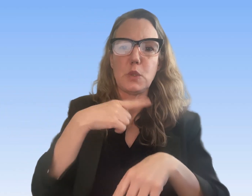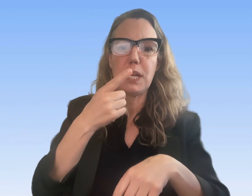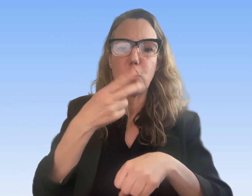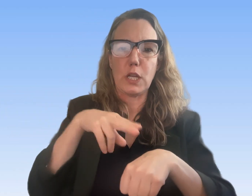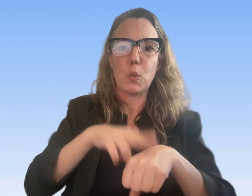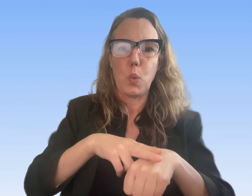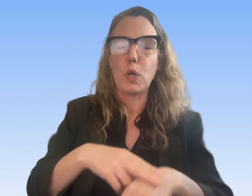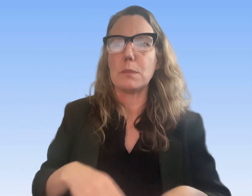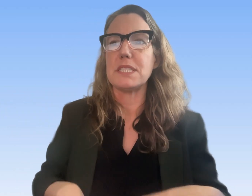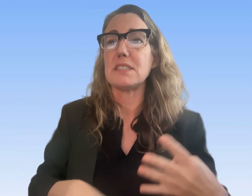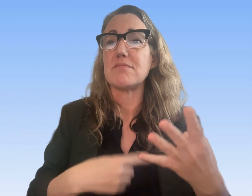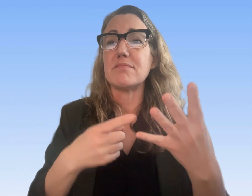hearing norms.